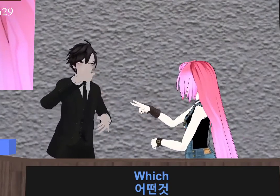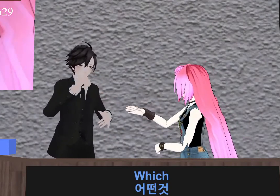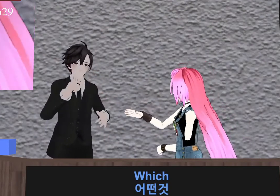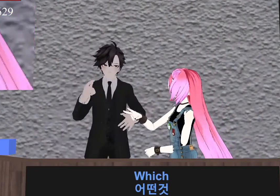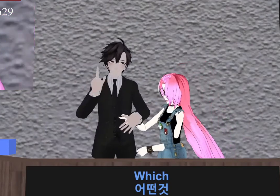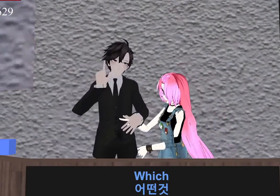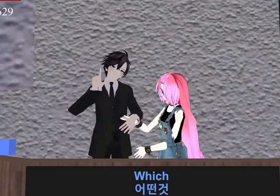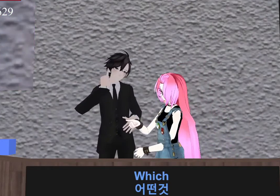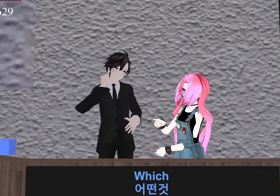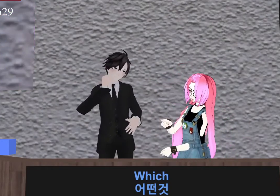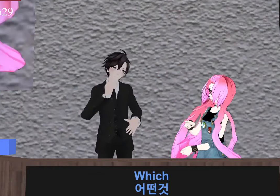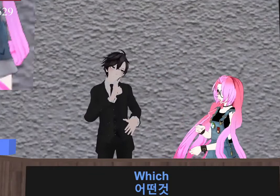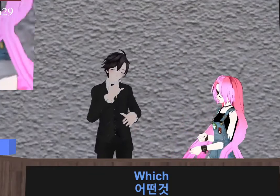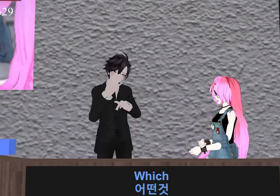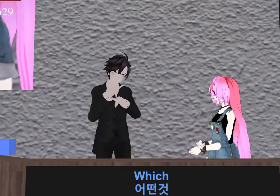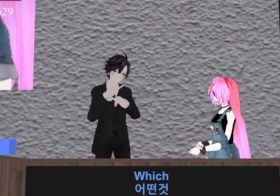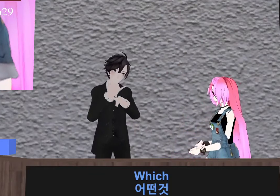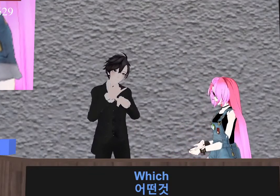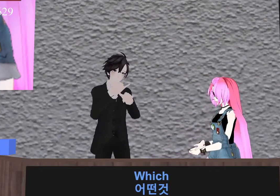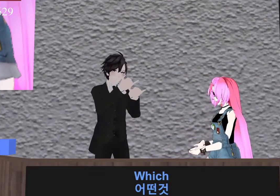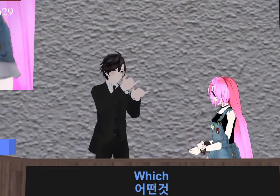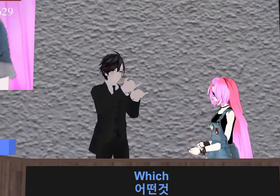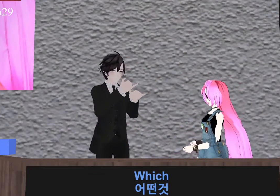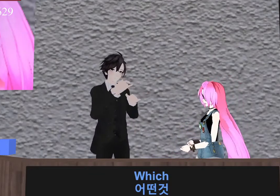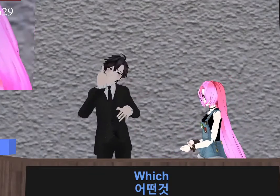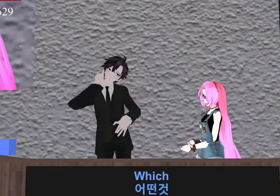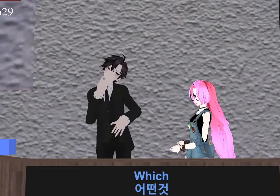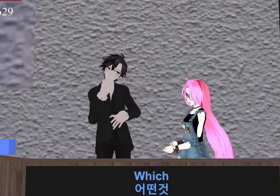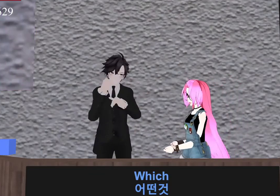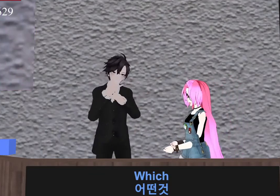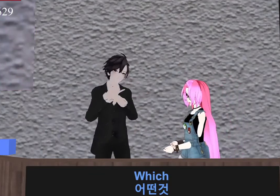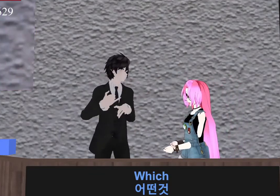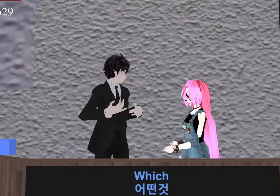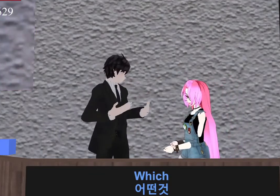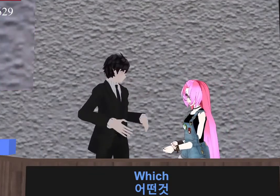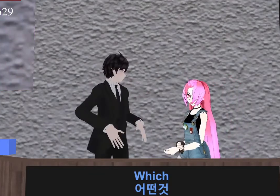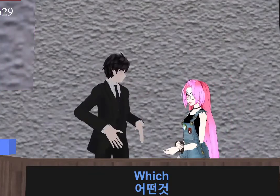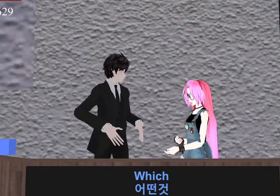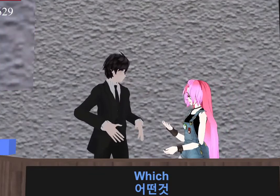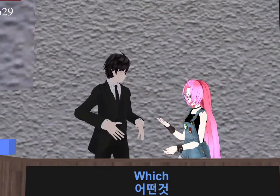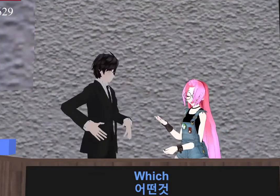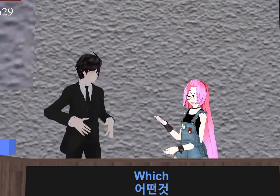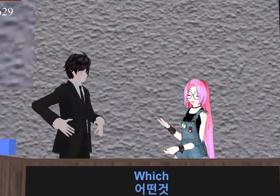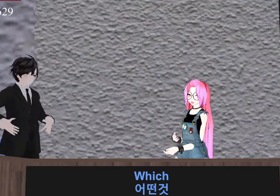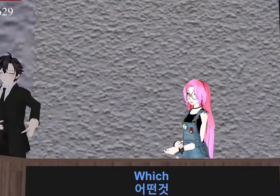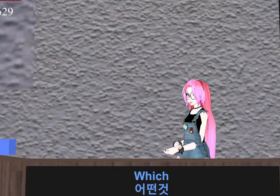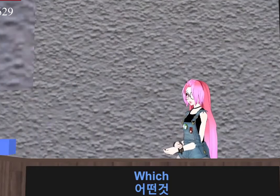Yeah. So this is like this is another way to say deaf school, like deaf and college maybe, or usually